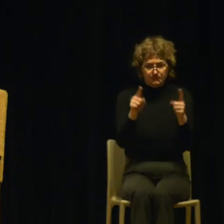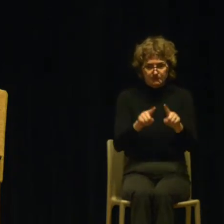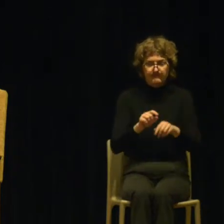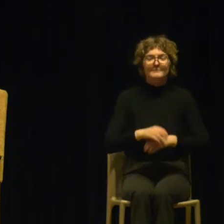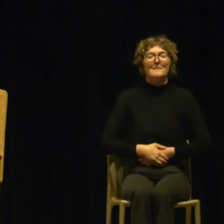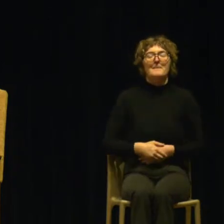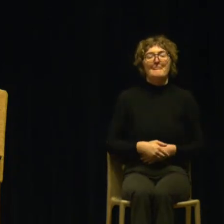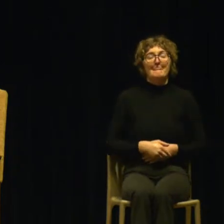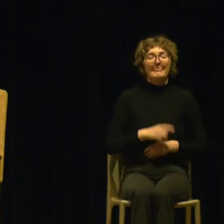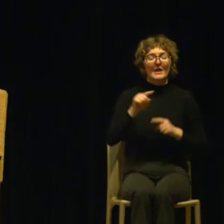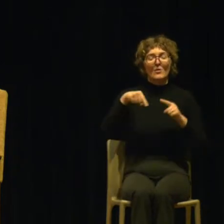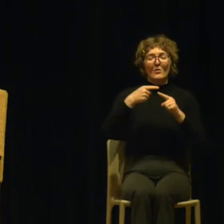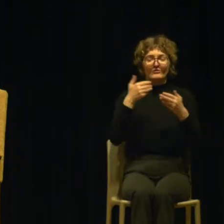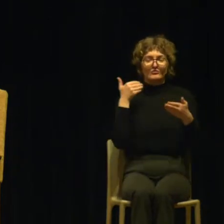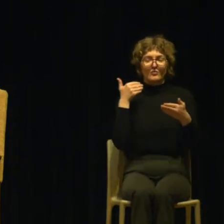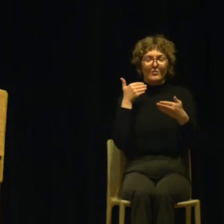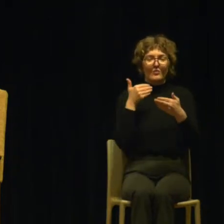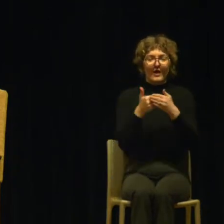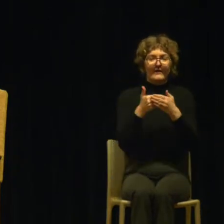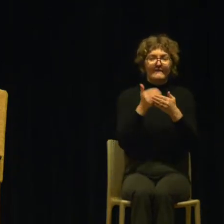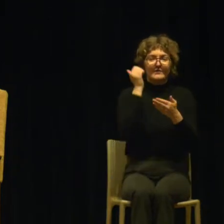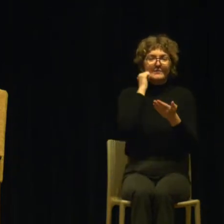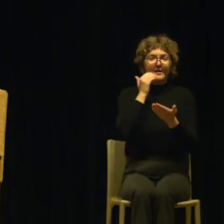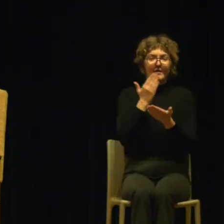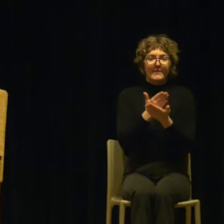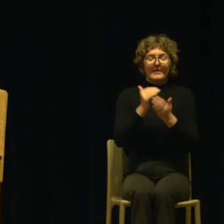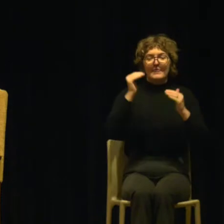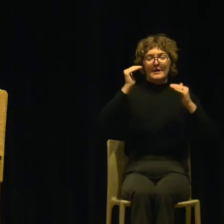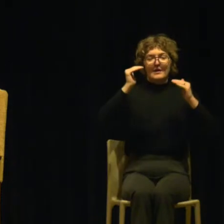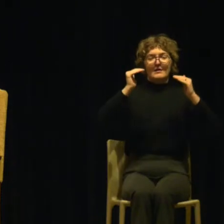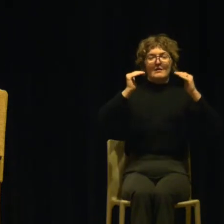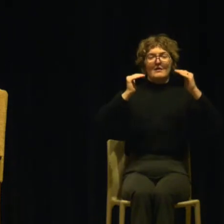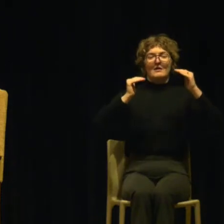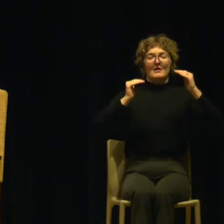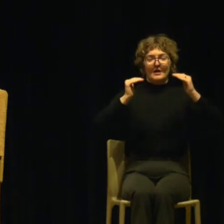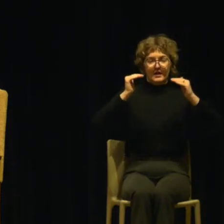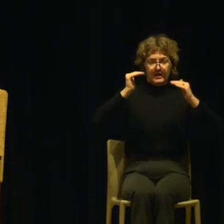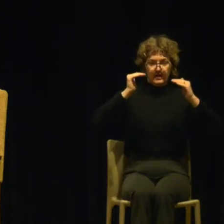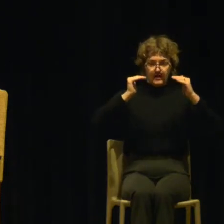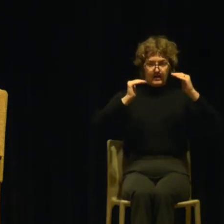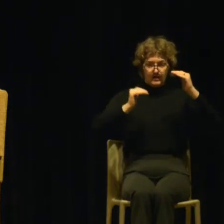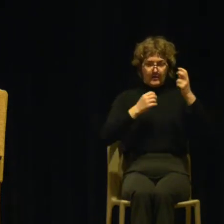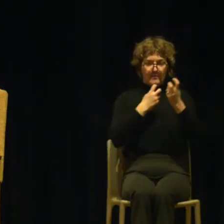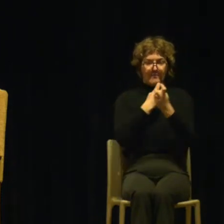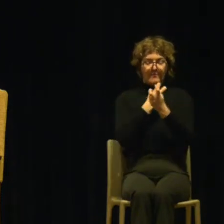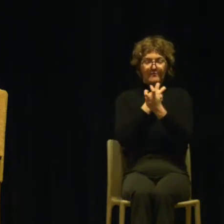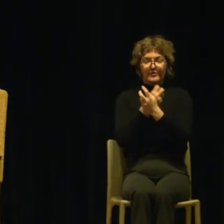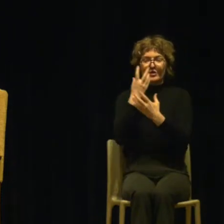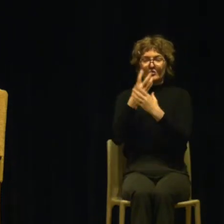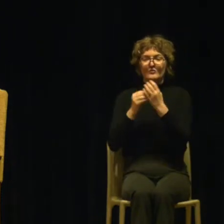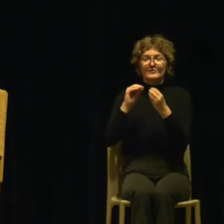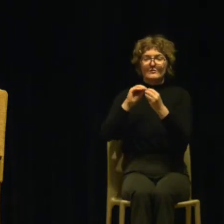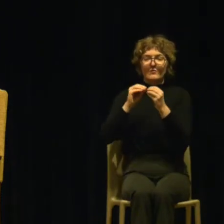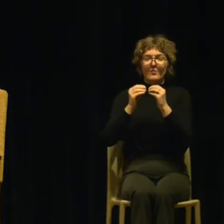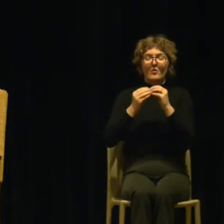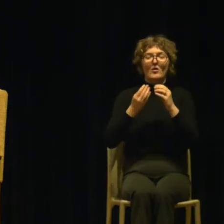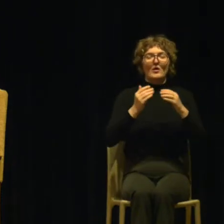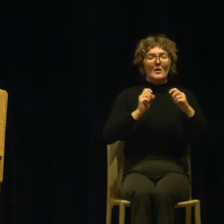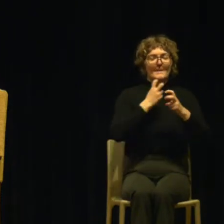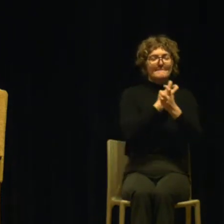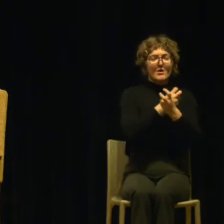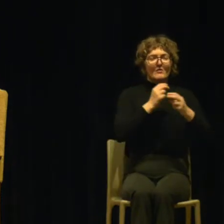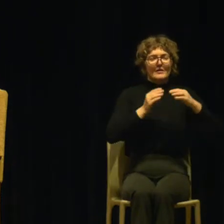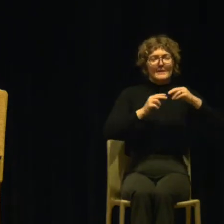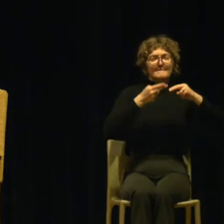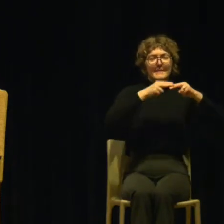to menopause, that balance, you start to lose more bone than you build back. And that's why as you get older,